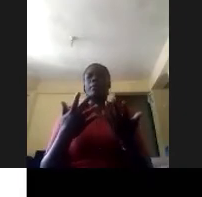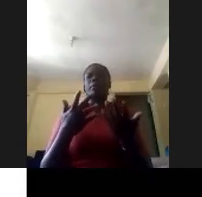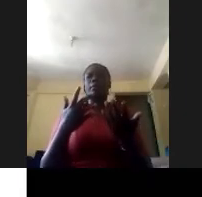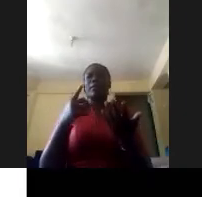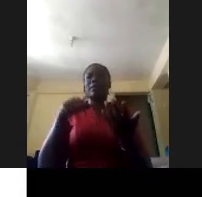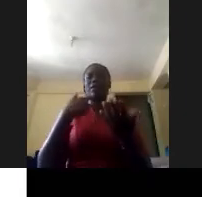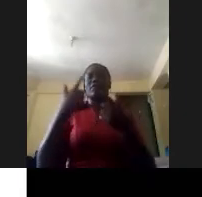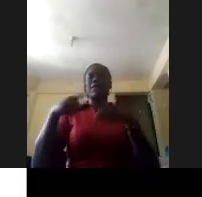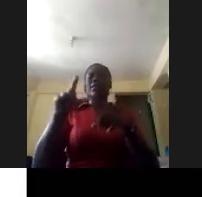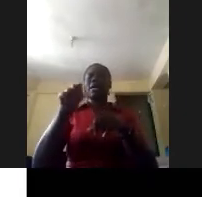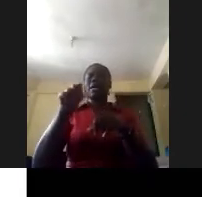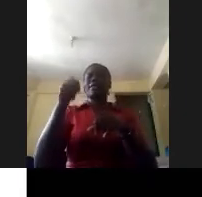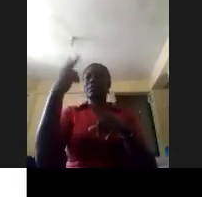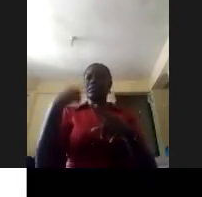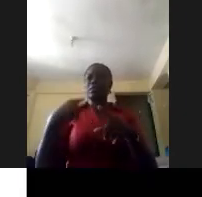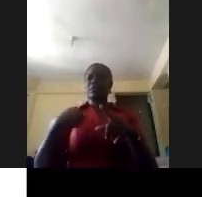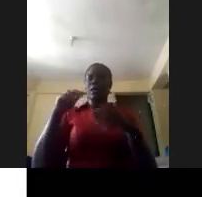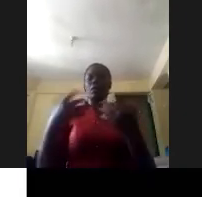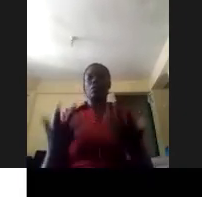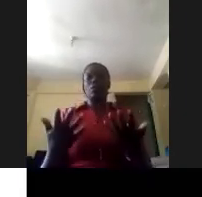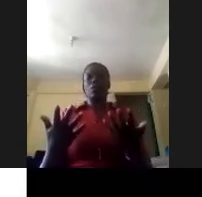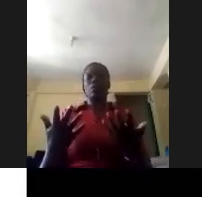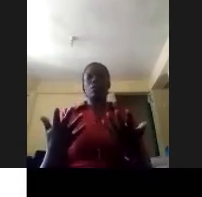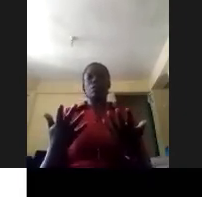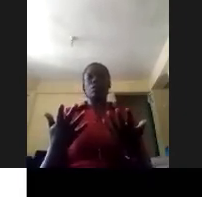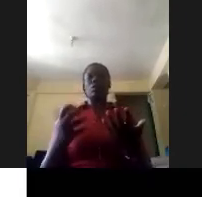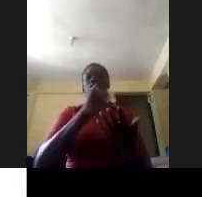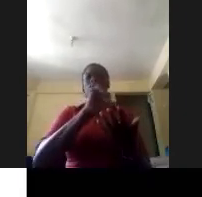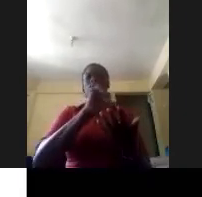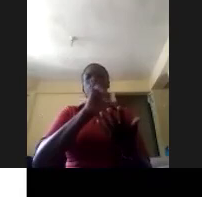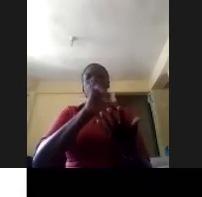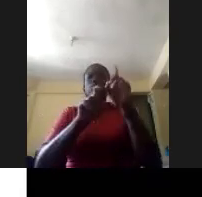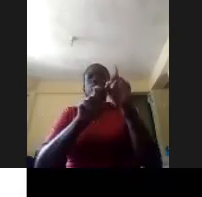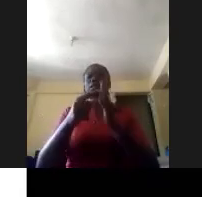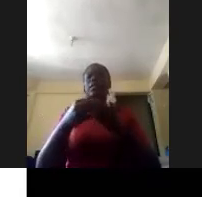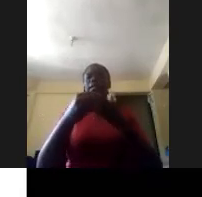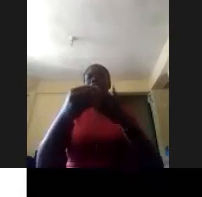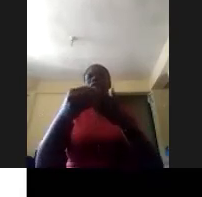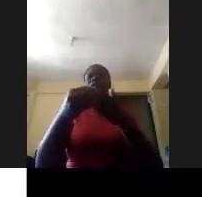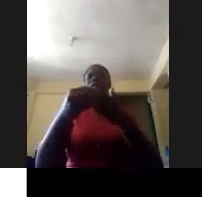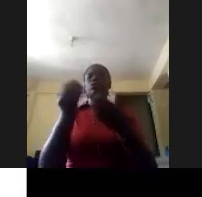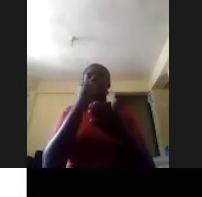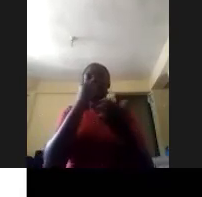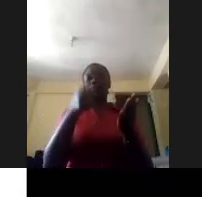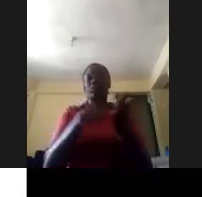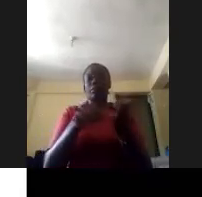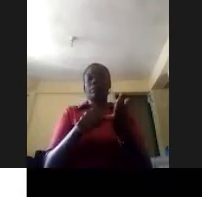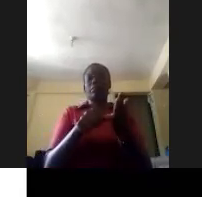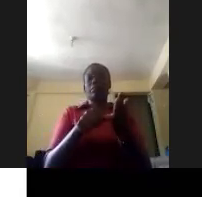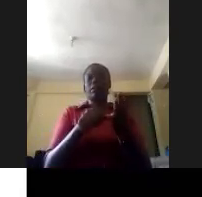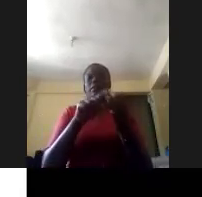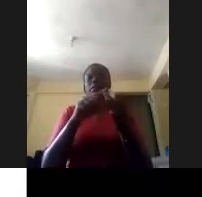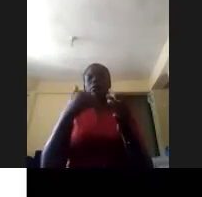others see myself? Yeah. So such questions lead to eating disorders. And schizophrenia,